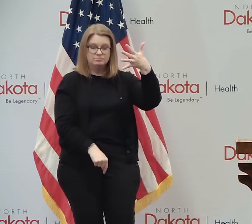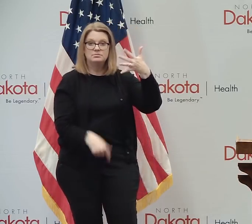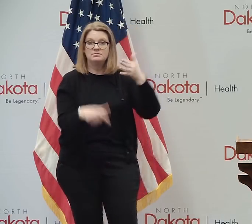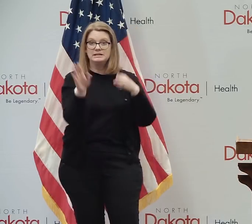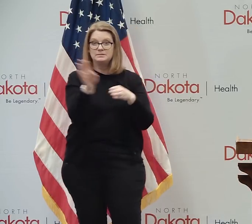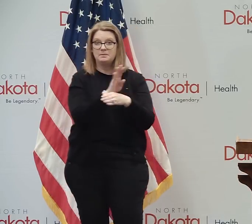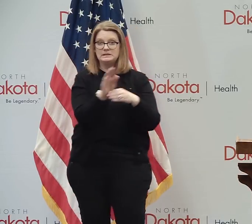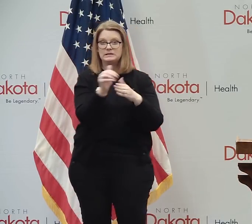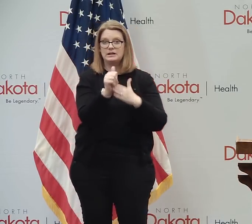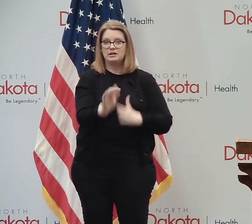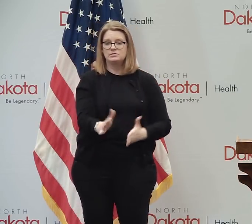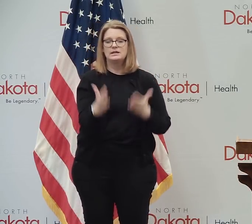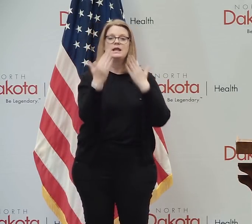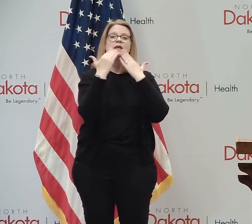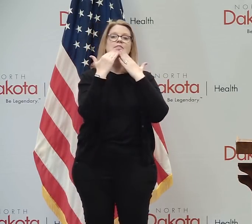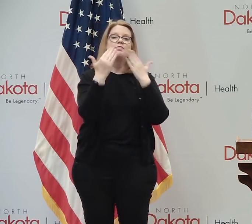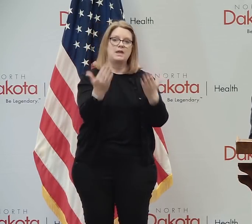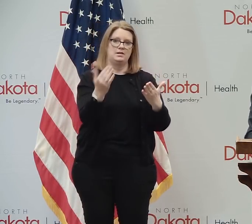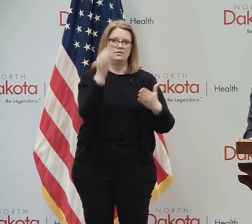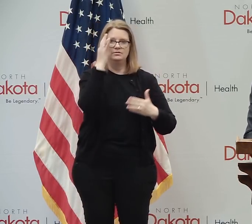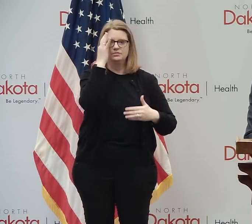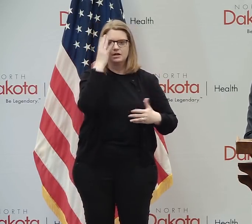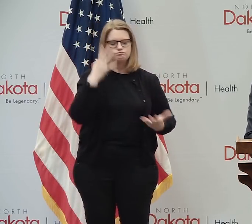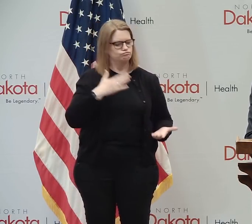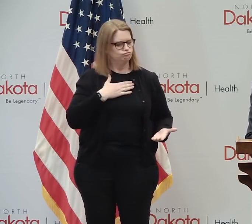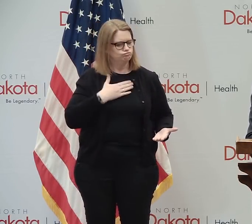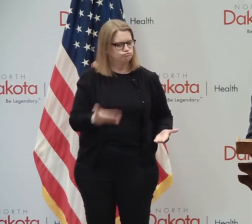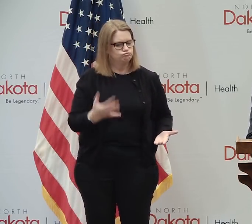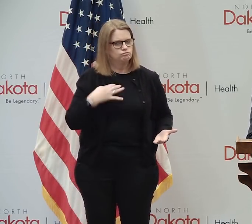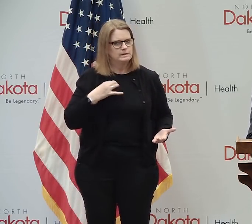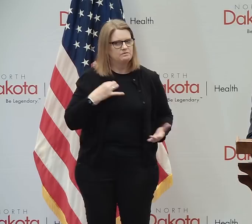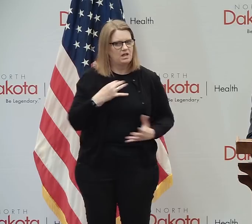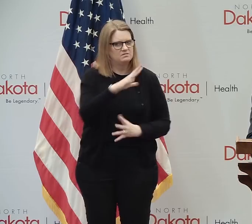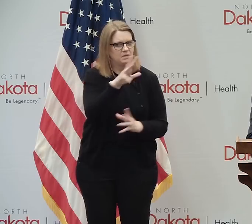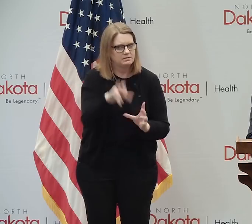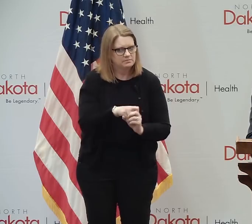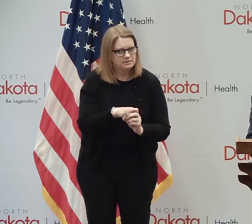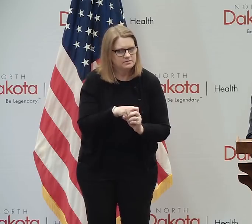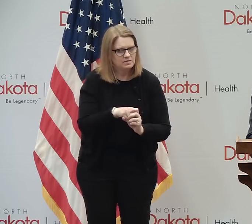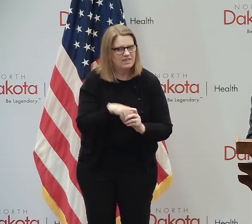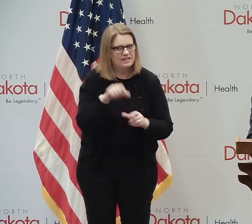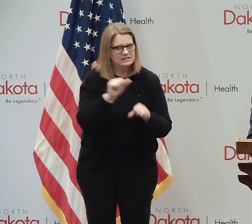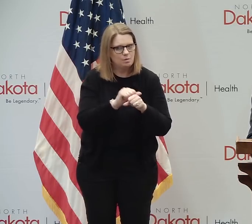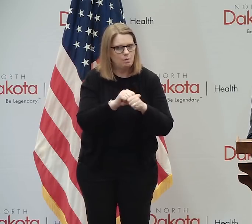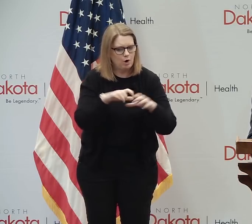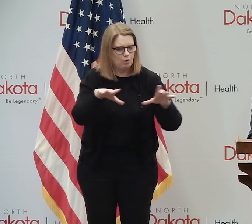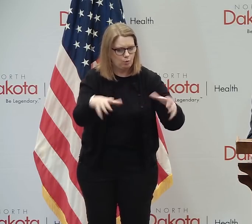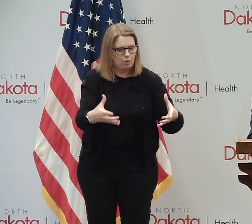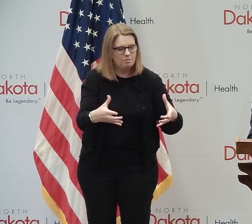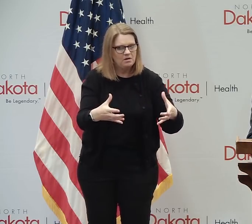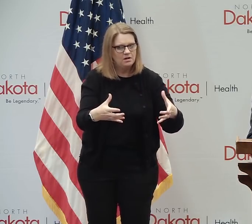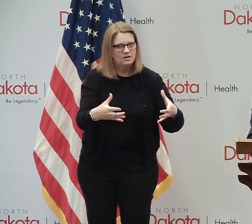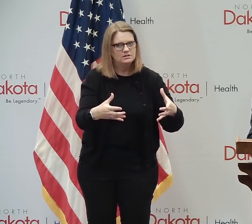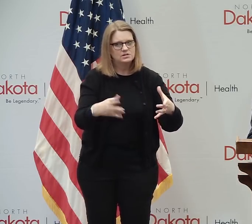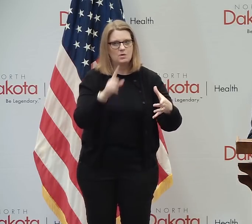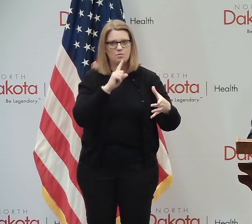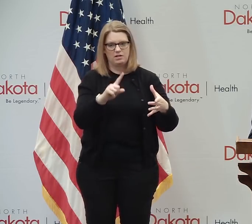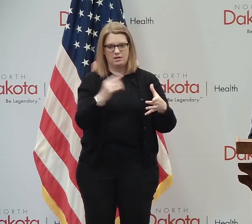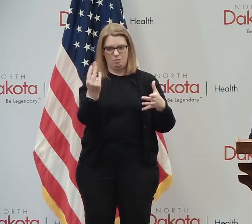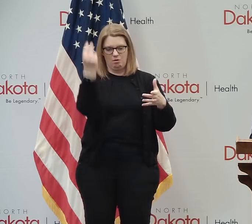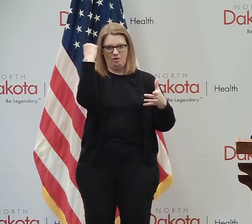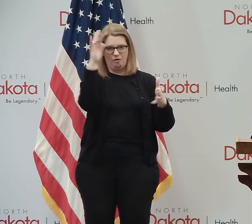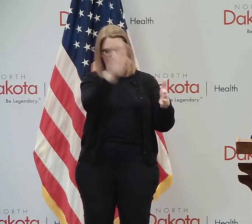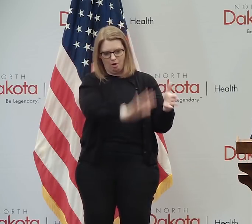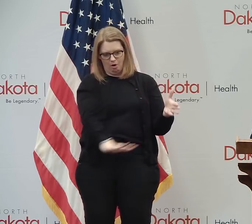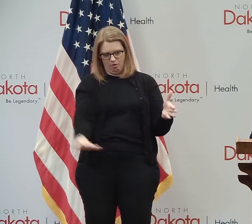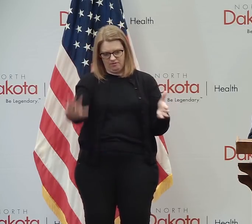for their voluntary participation to this diverse work group, which covered the geography of our state, as they work